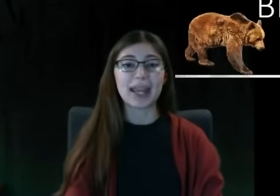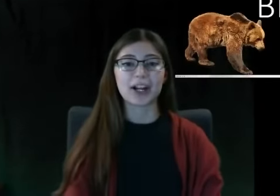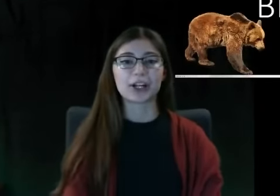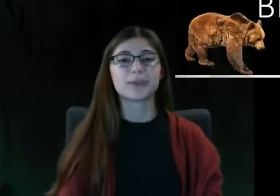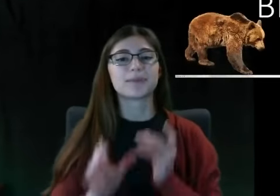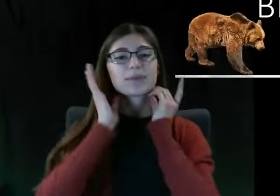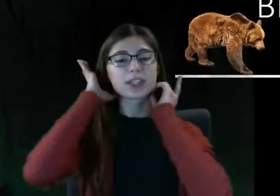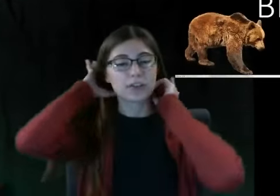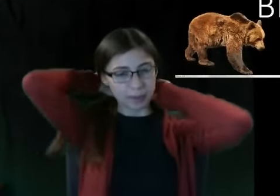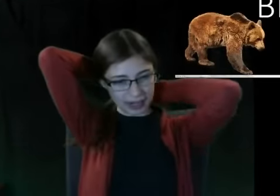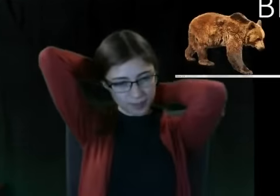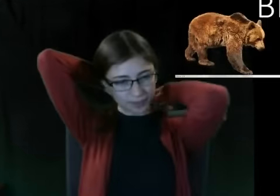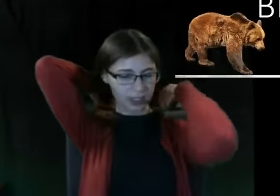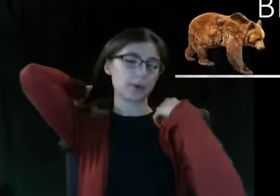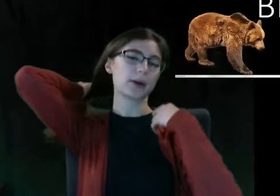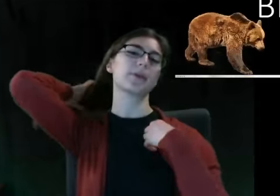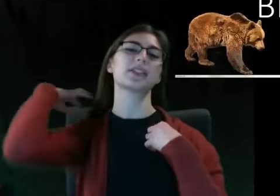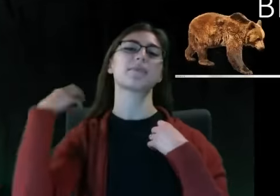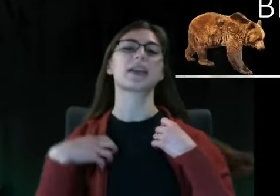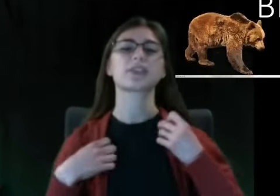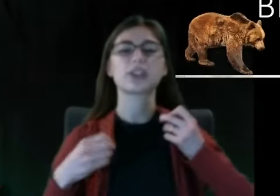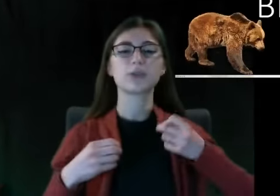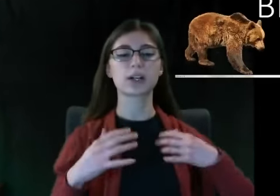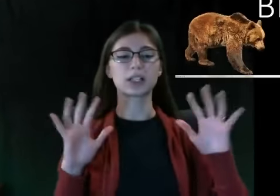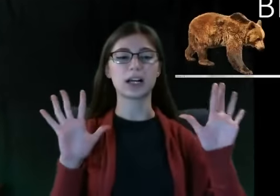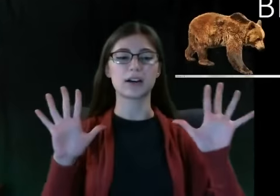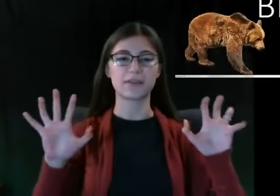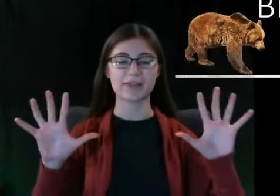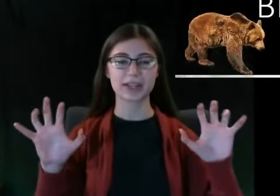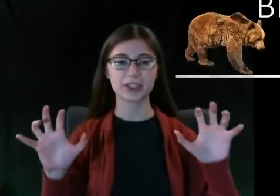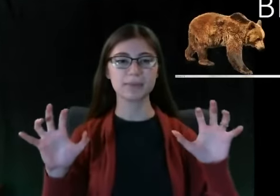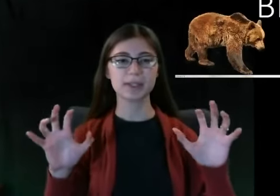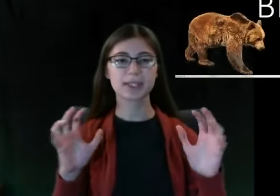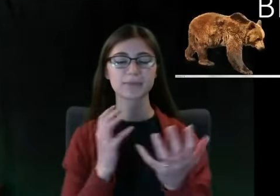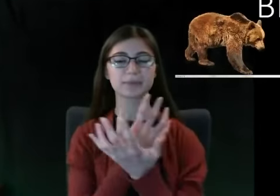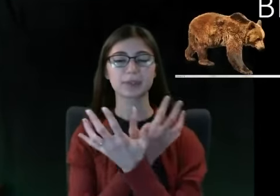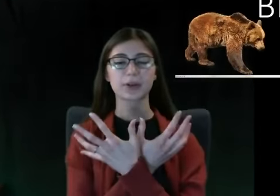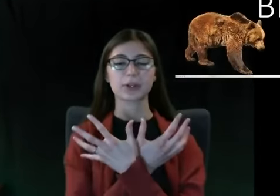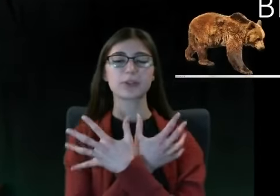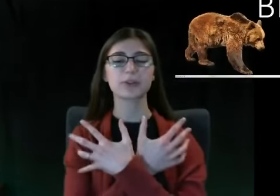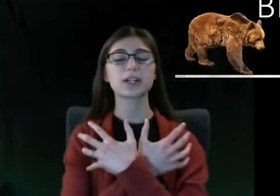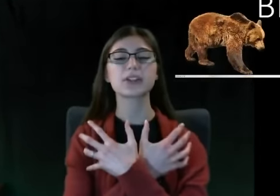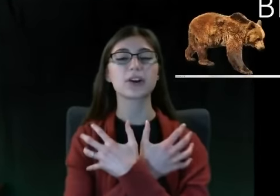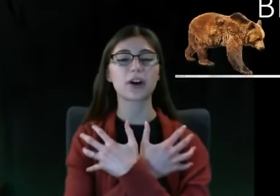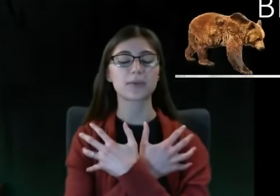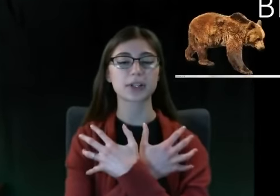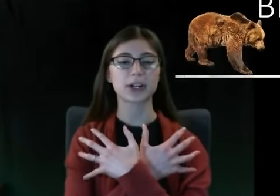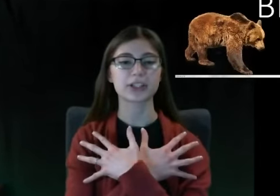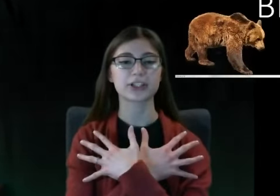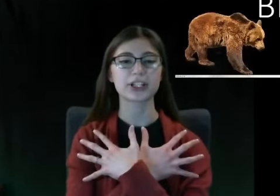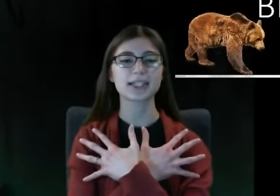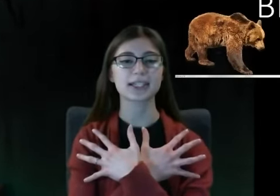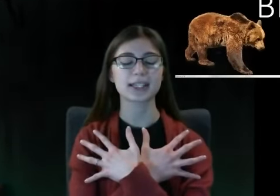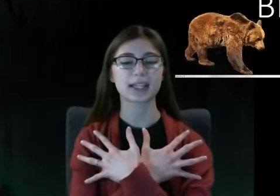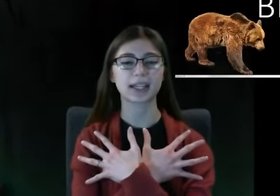Bear. So for bear, you are going to make 2 claw 5 hand shapes. You're going to cross your arms across your chest